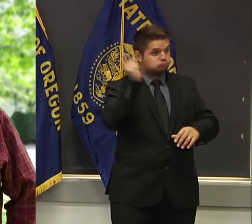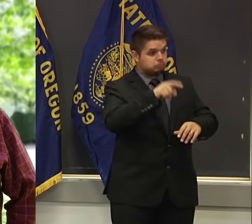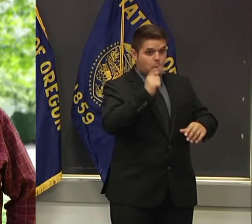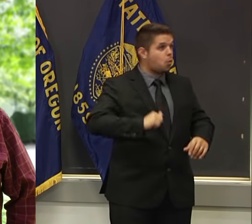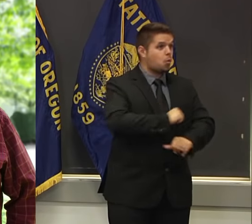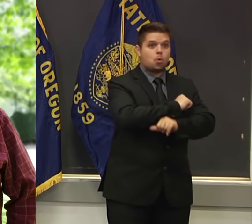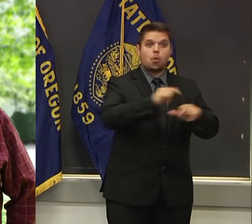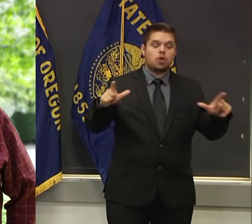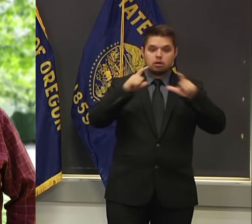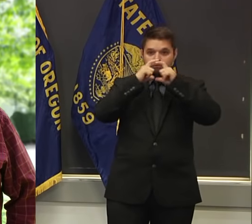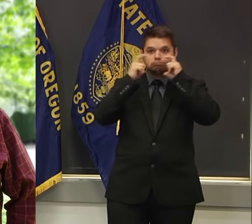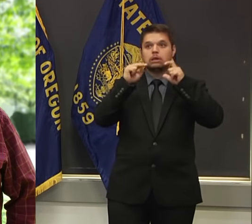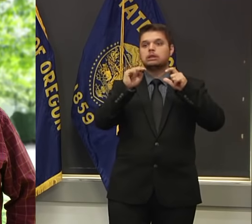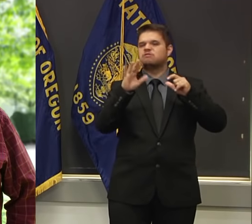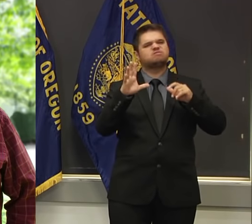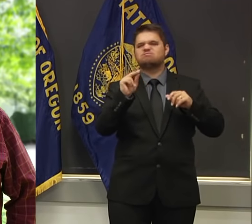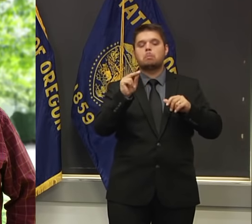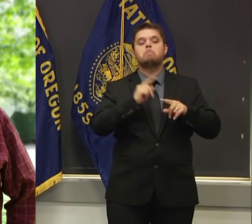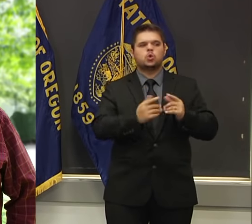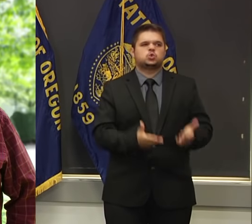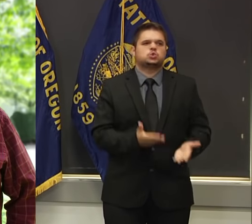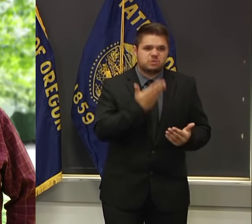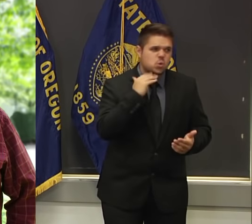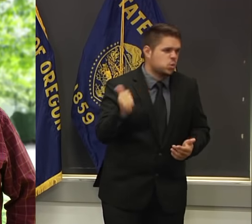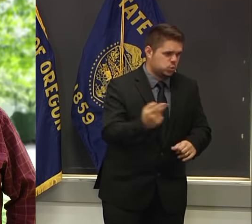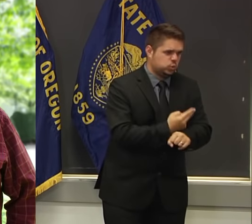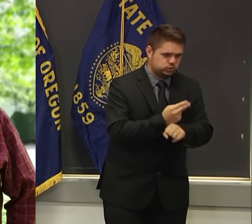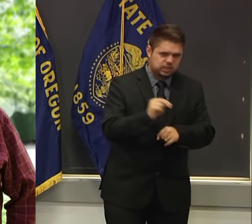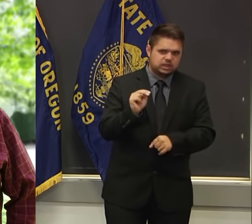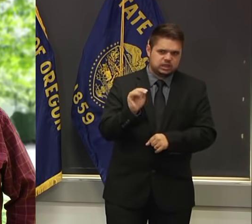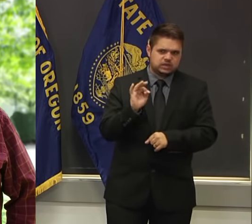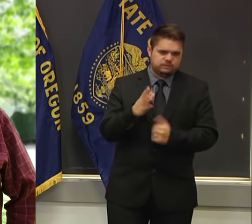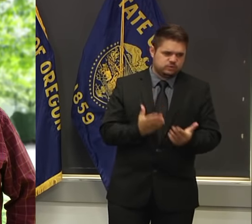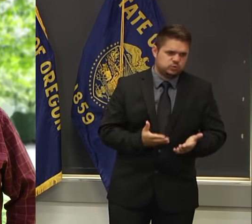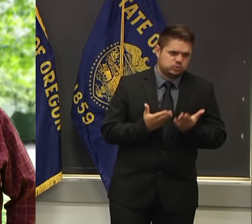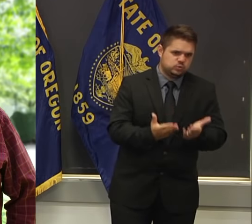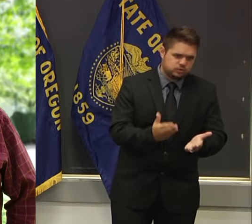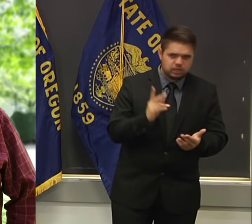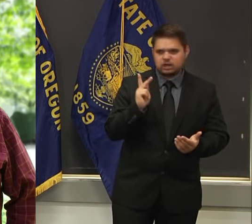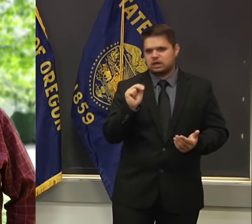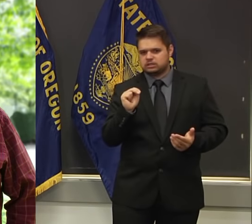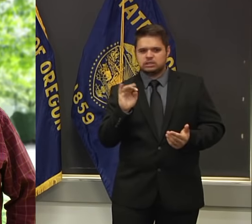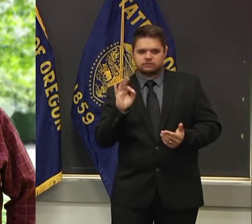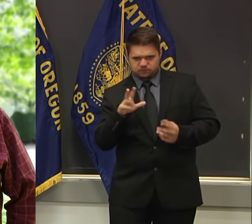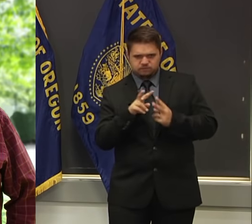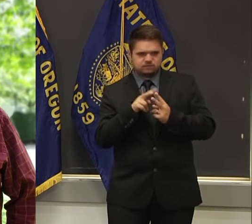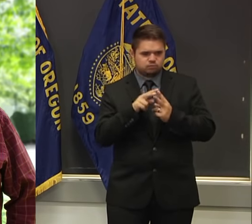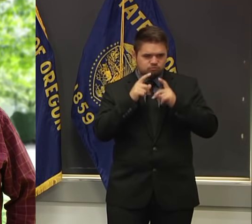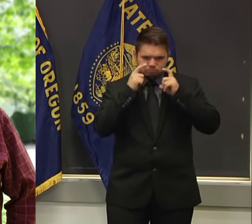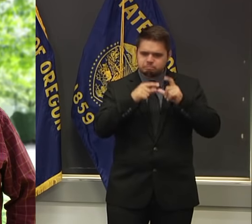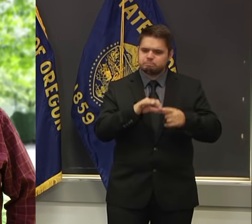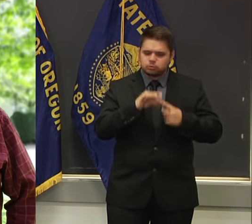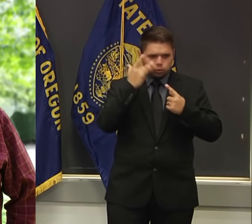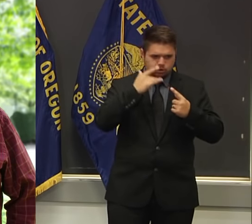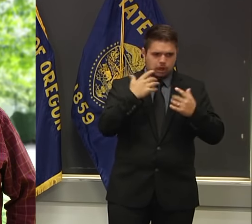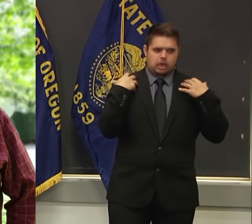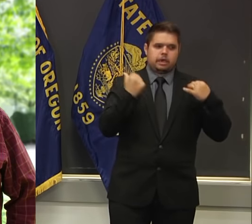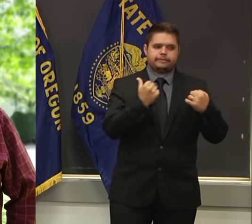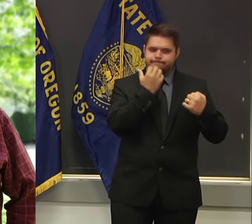two agencies that are concerned about the health of workers and of the population of Oregon at large. And the strength